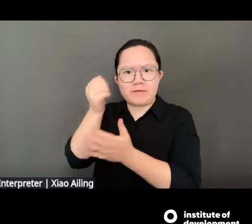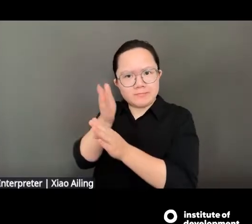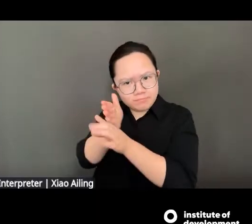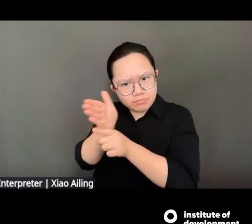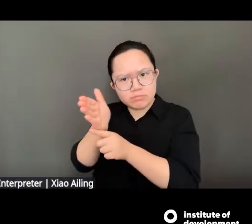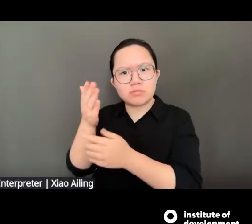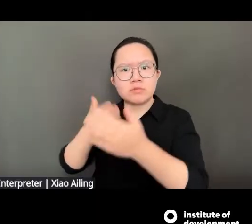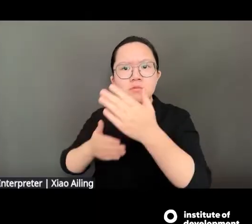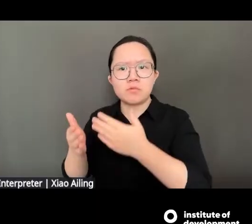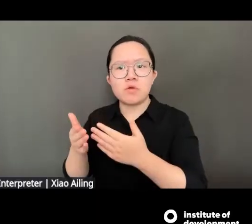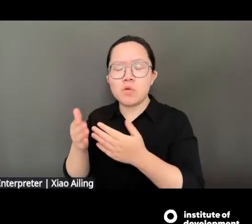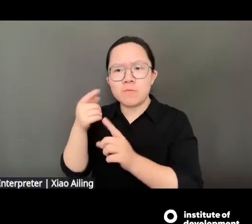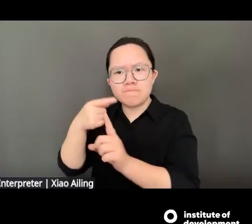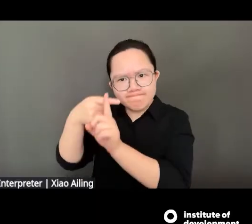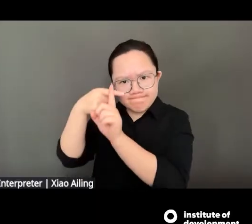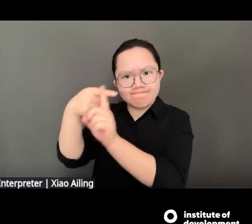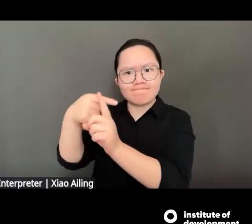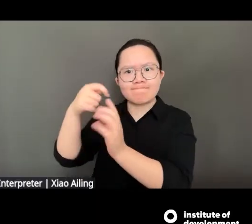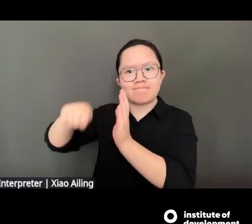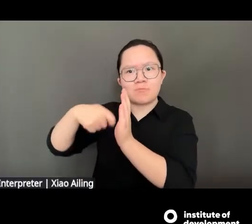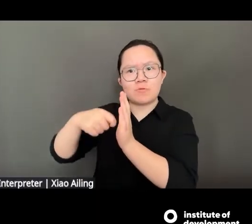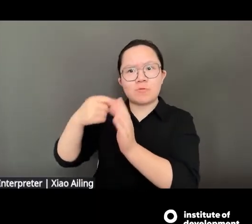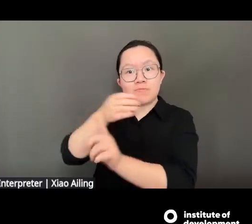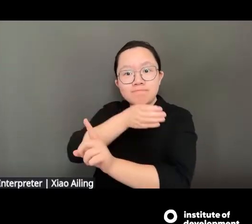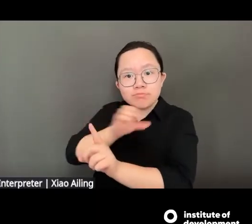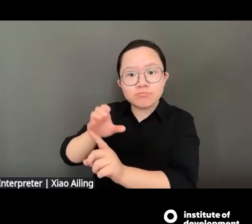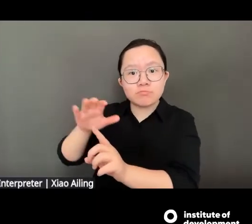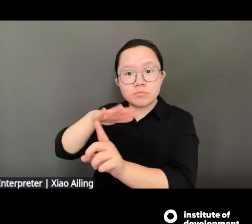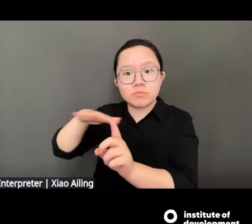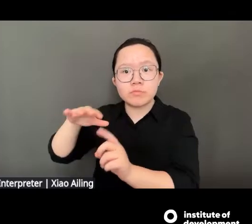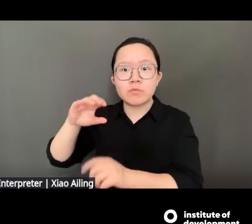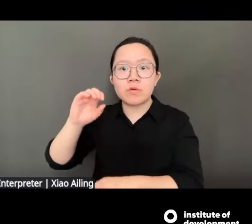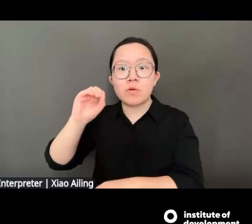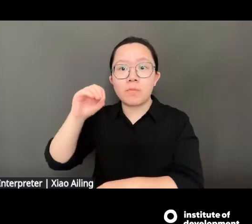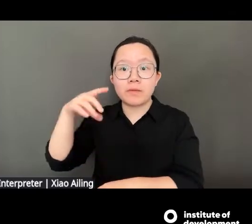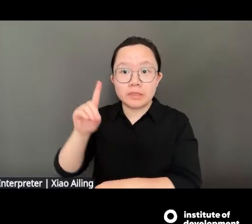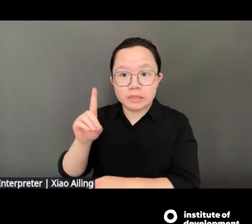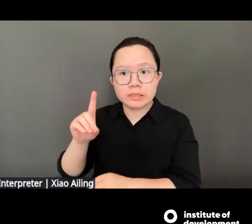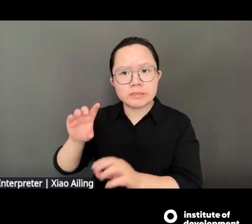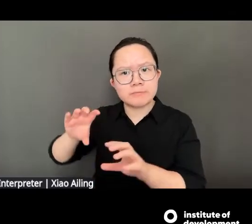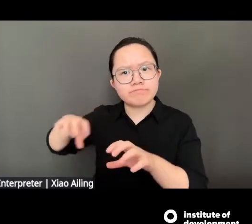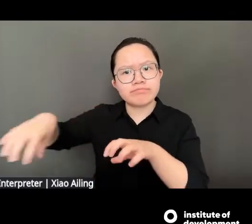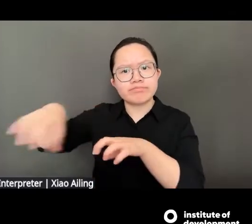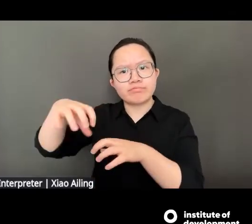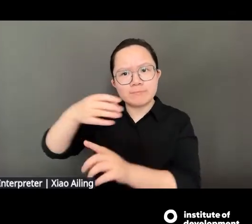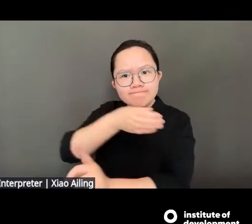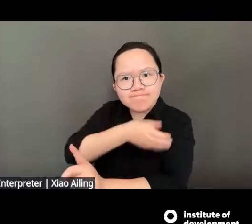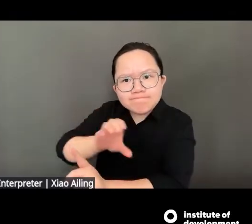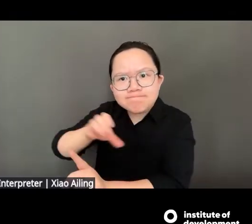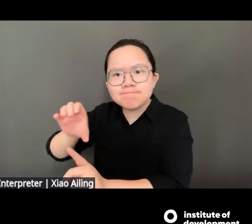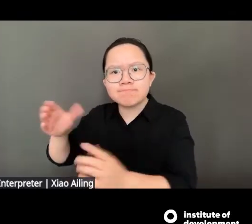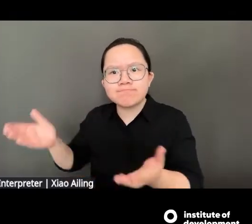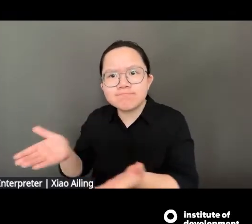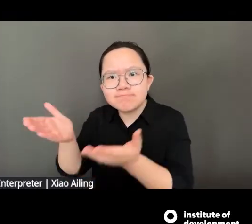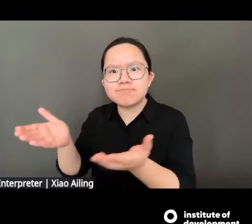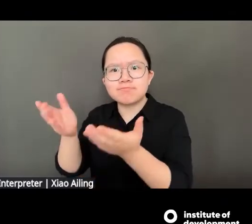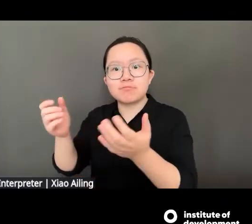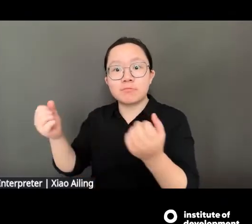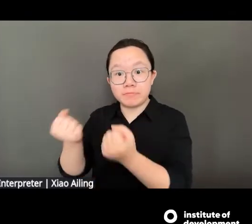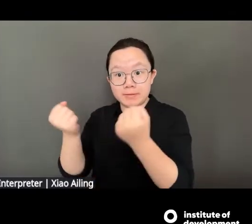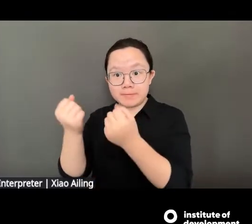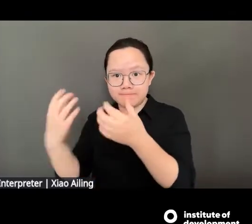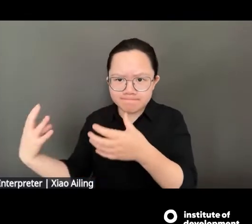develop organization capacity, and influence policy discussion. The DID program is a huge example of